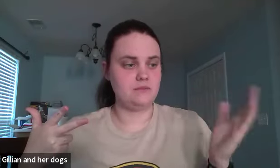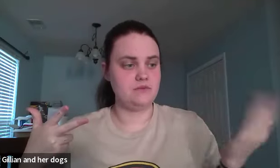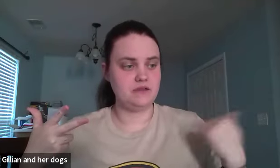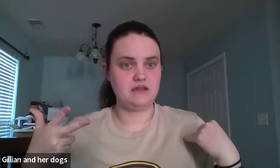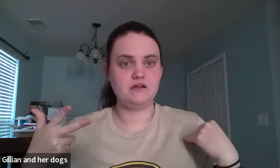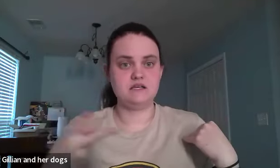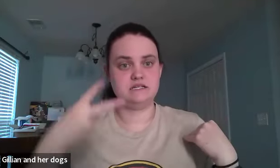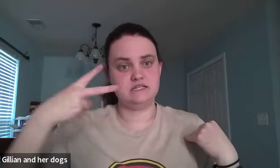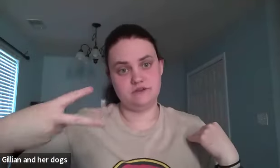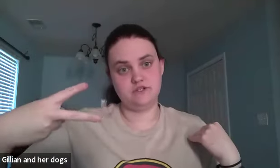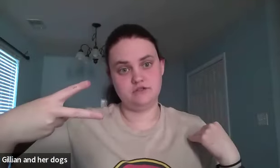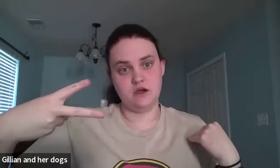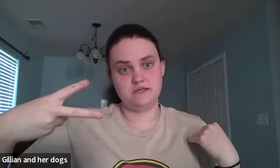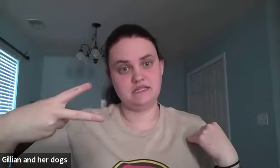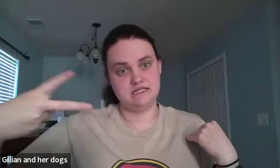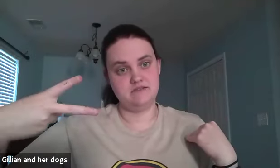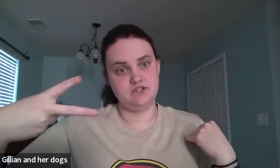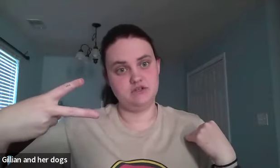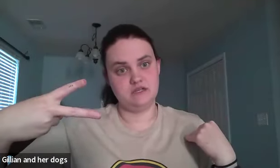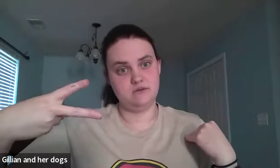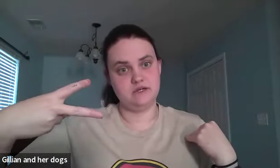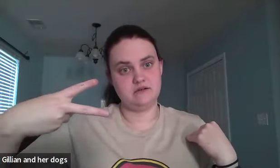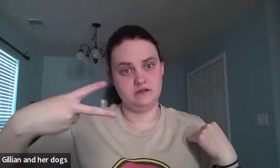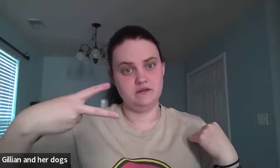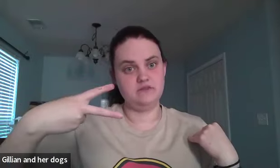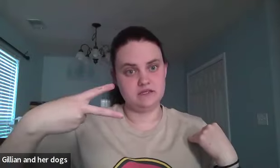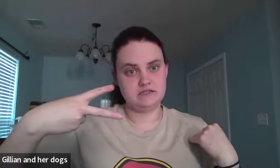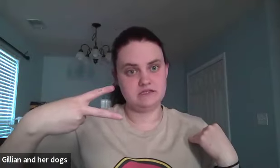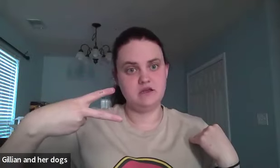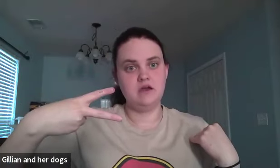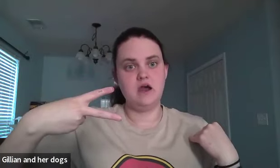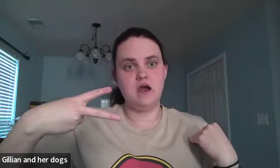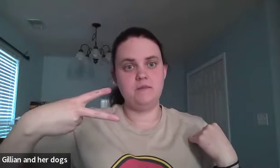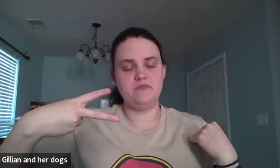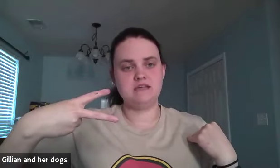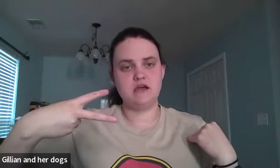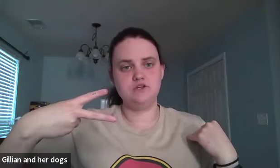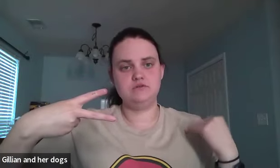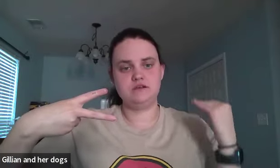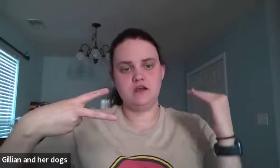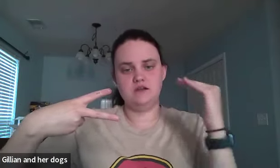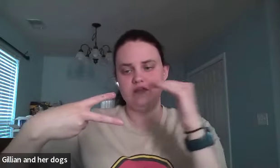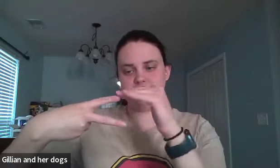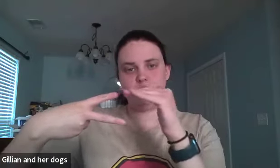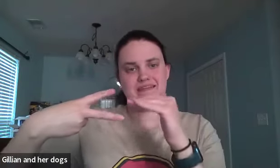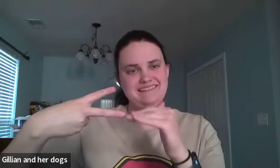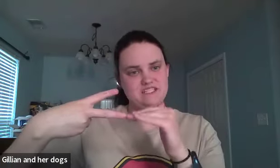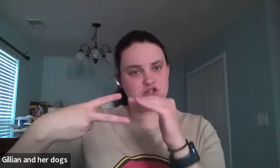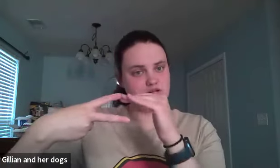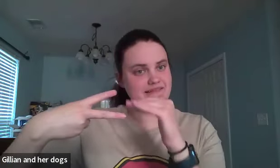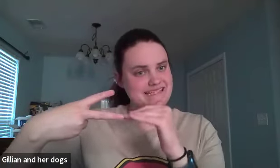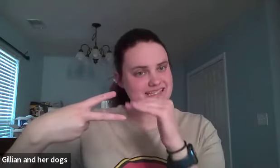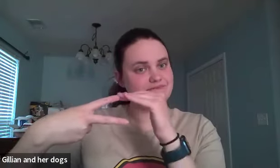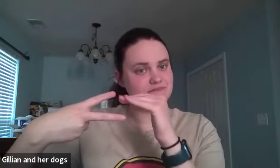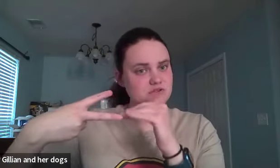at the beginning of class and I said we had 2 topics and I did the 2 sideways out here like this. That's how you can that's how we start a list sort